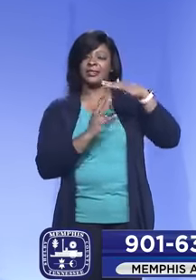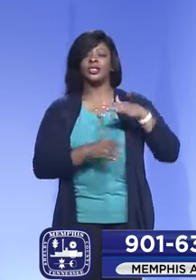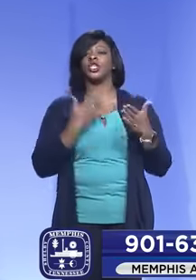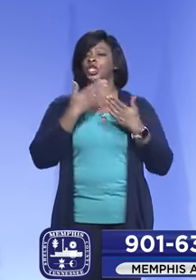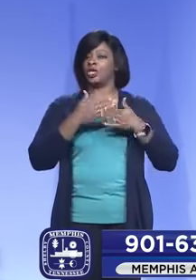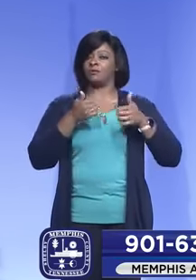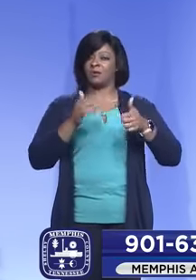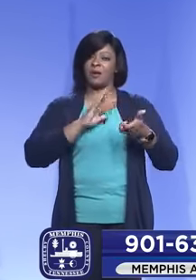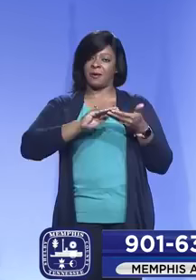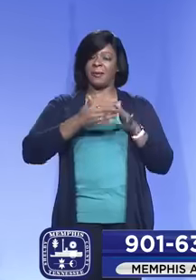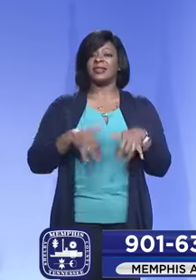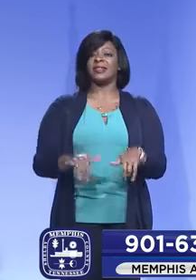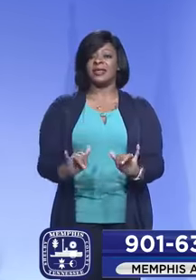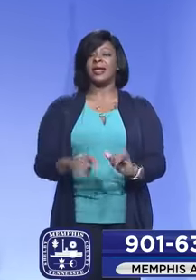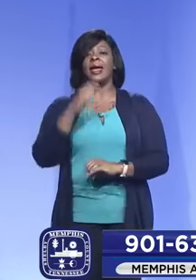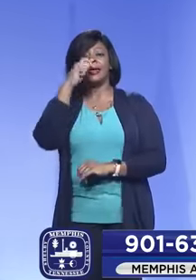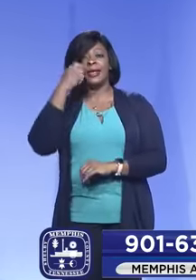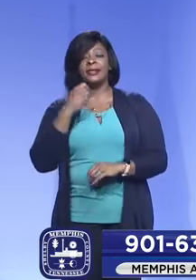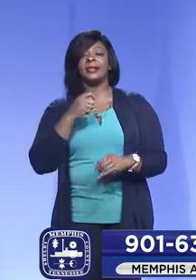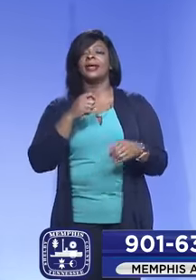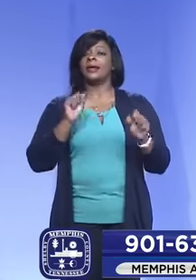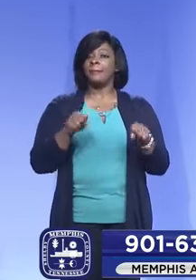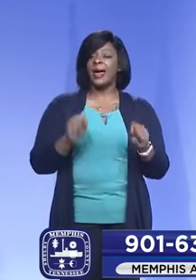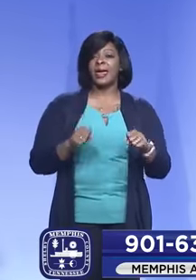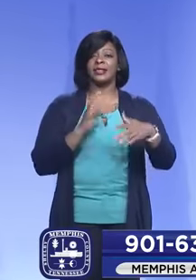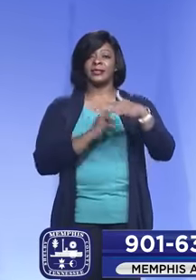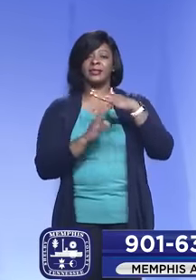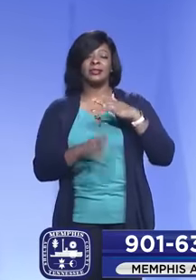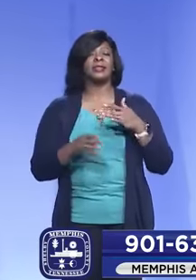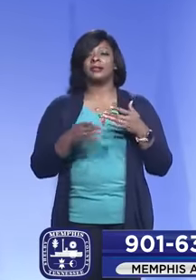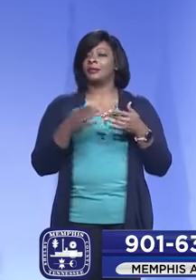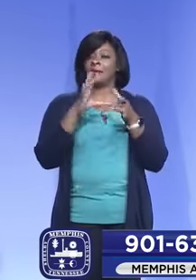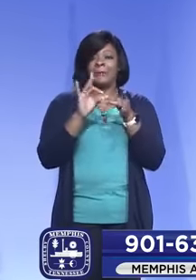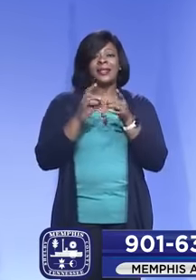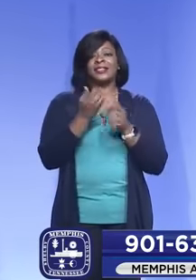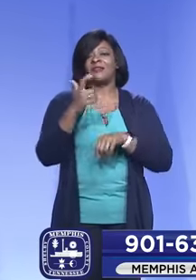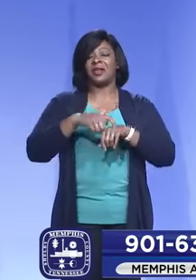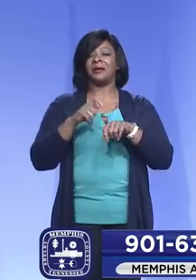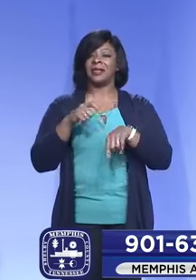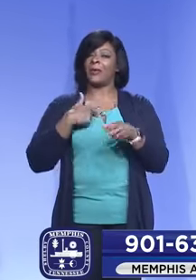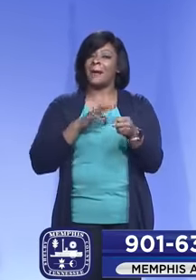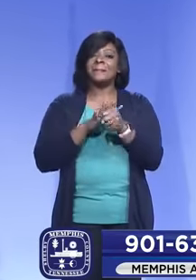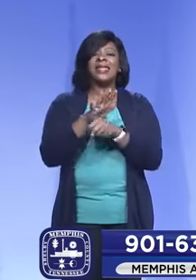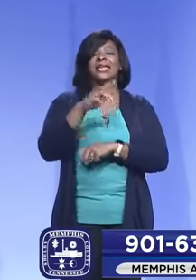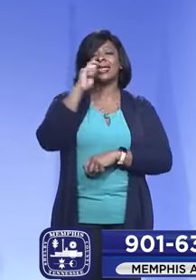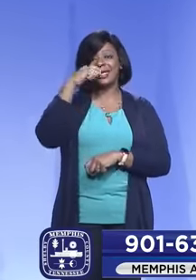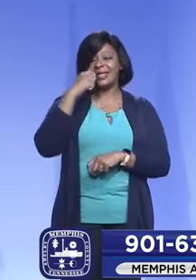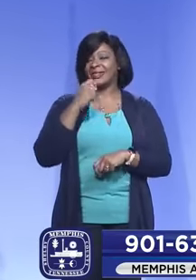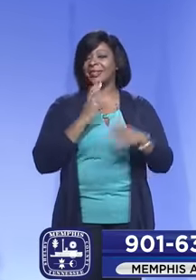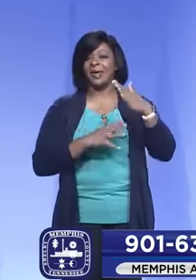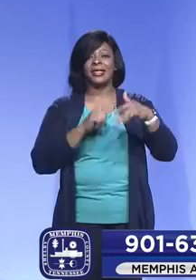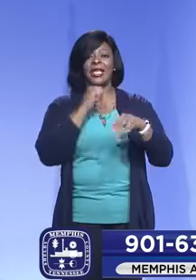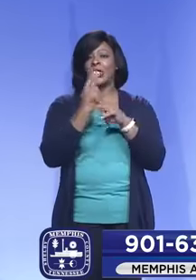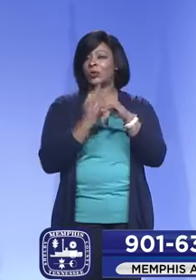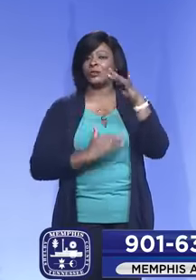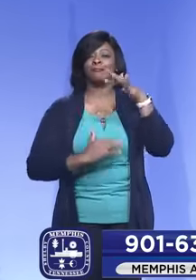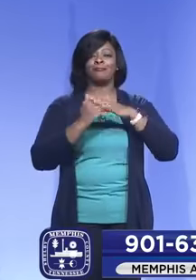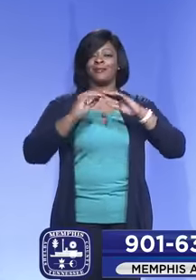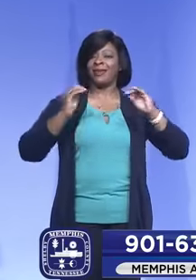our community. Testing capacity, which has been noted several times today. We have plenty of capacity. It's not being utilized.